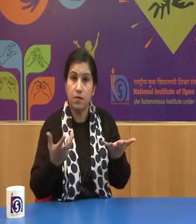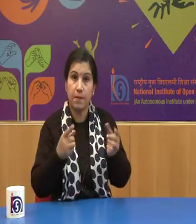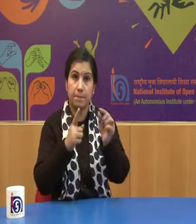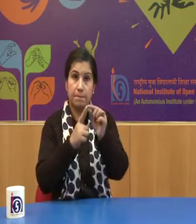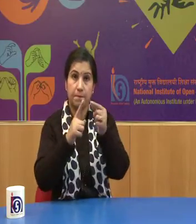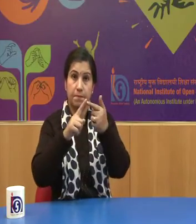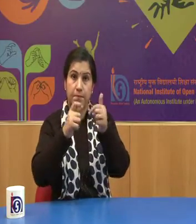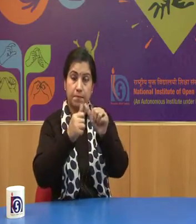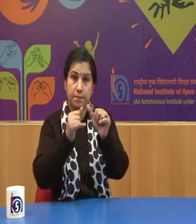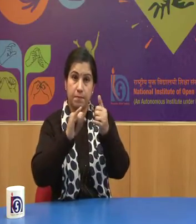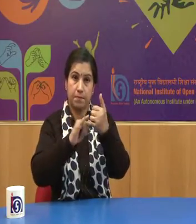of peasant revolt.